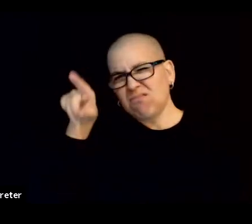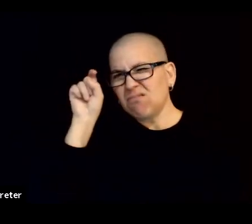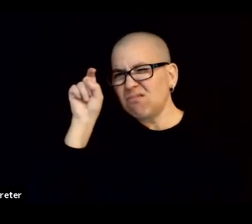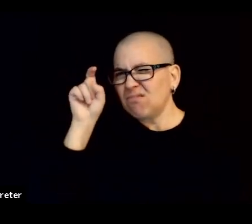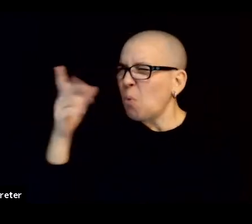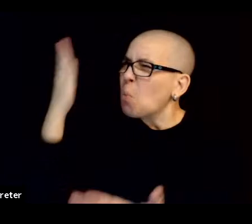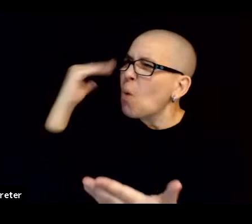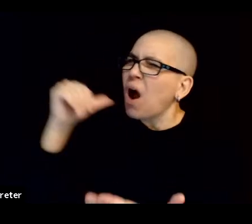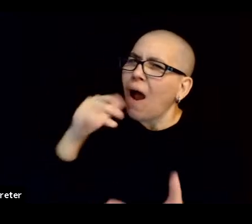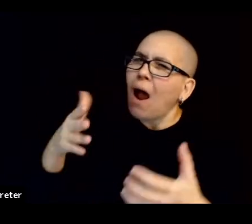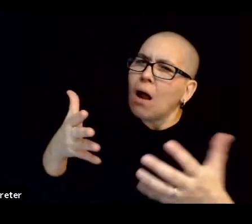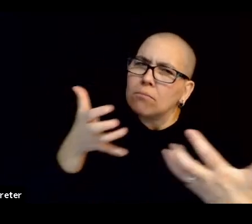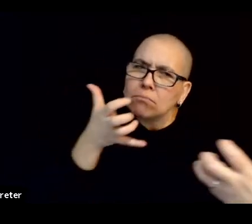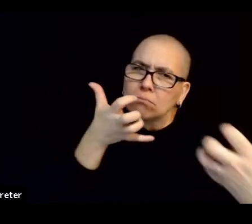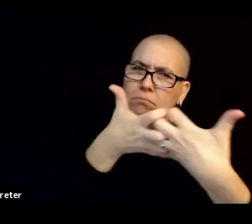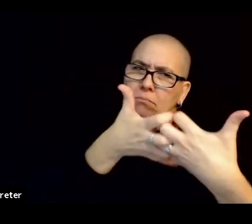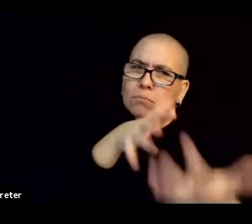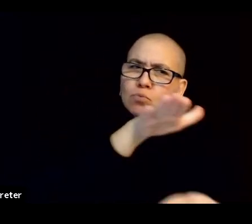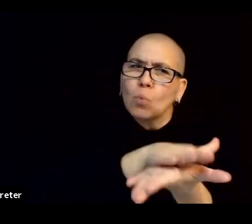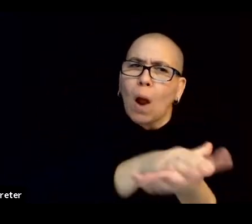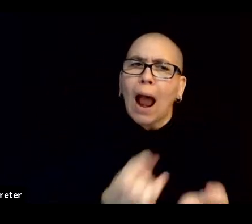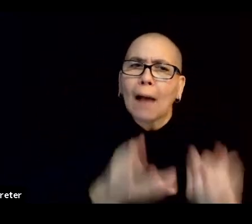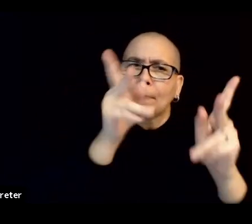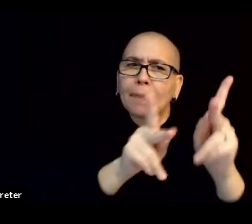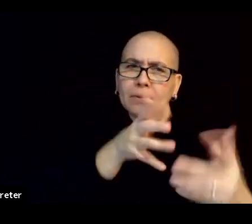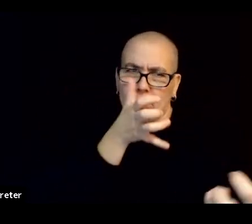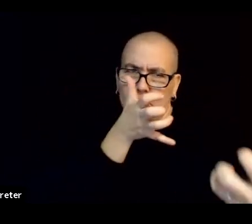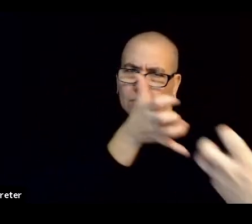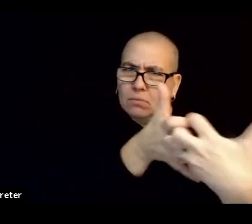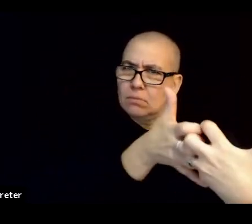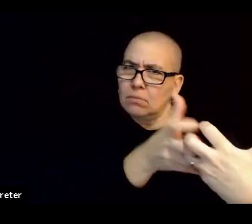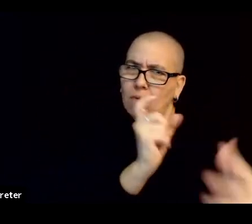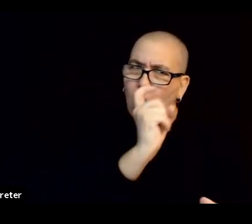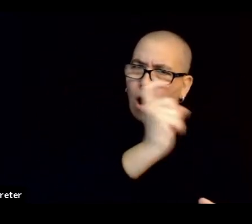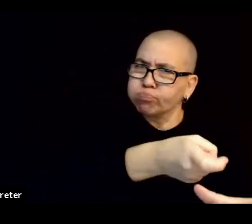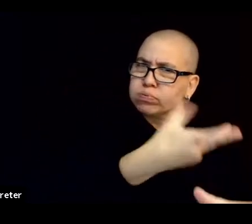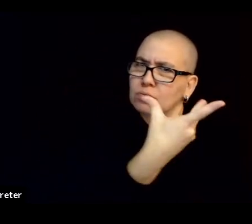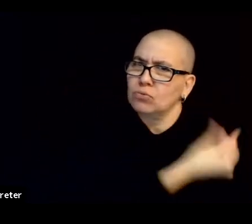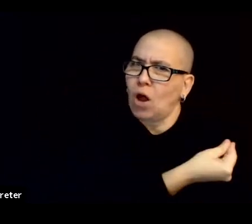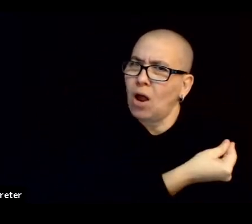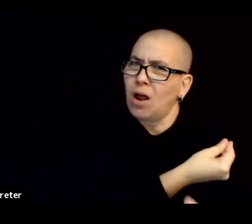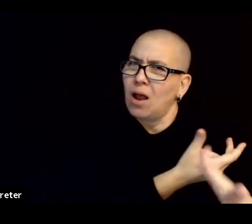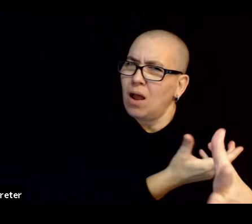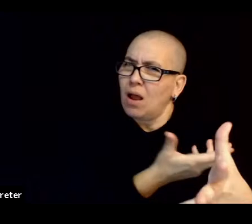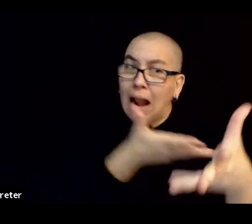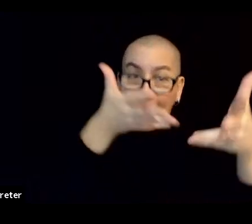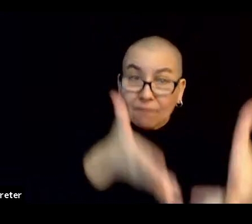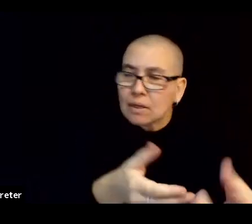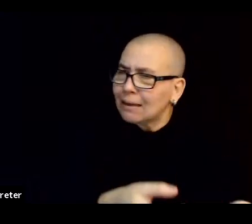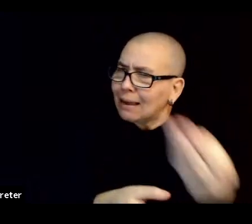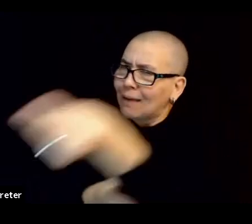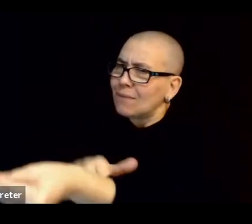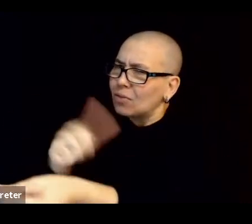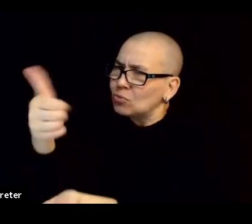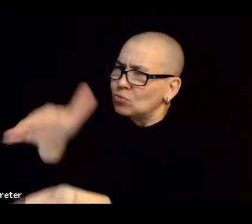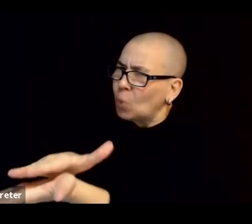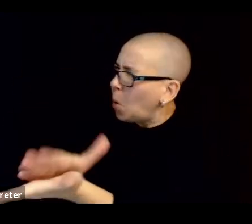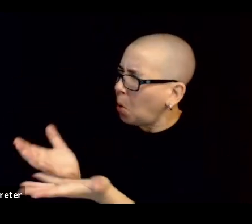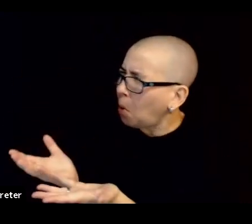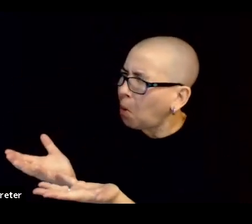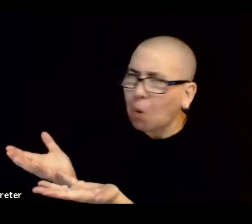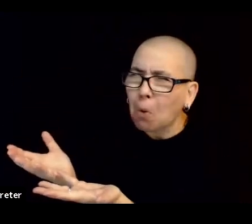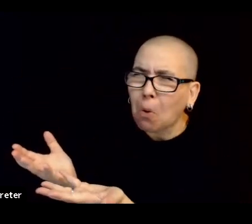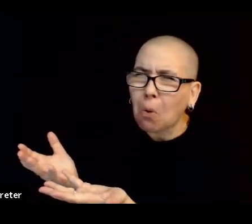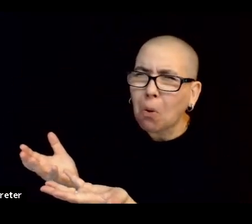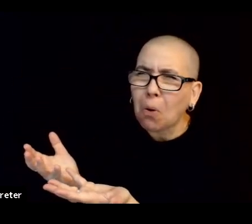one? It may, and then we'd be back in the situation, Jeremy, where we would be compared to other states for not getting it out quickly enough because you can't